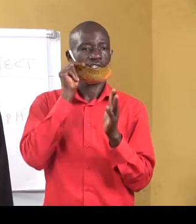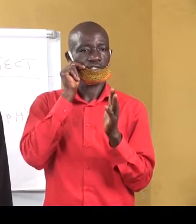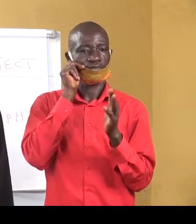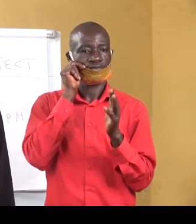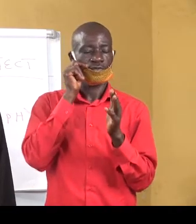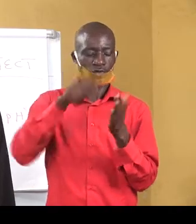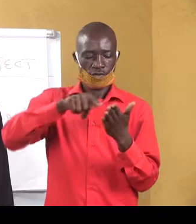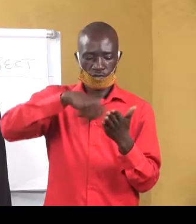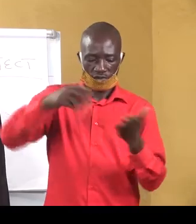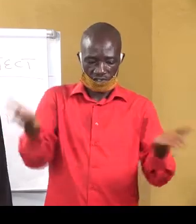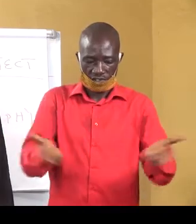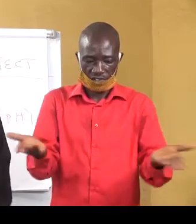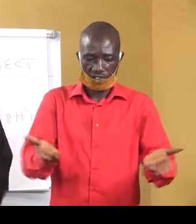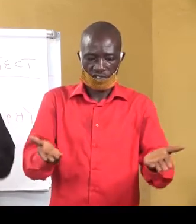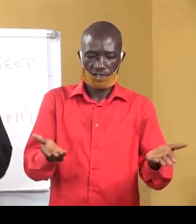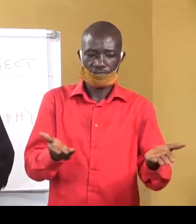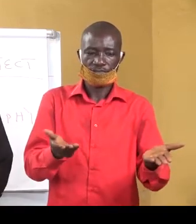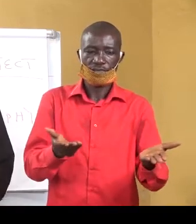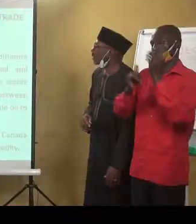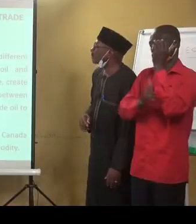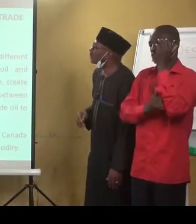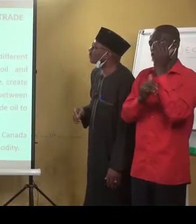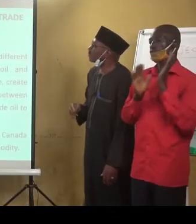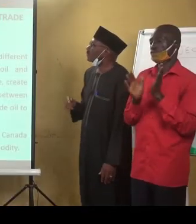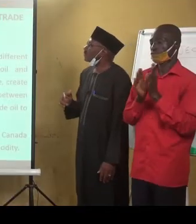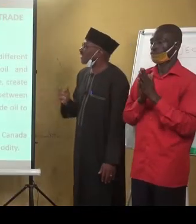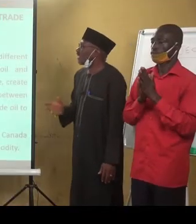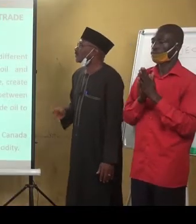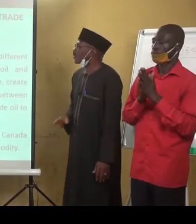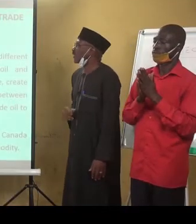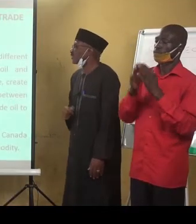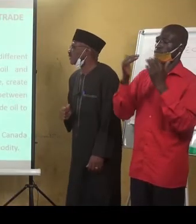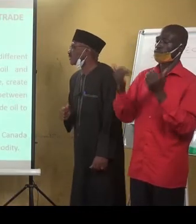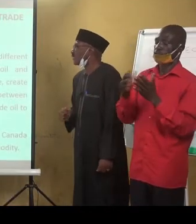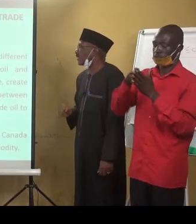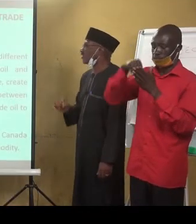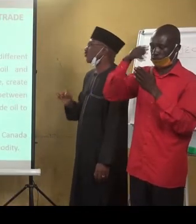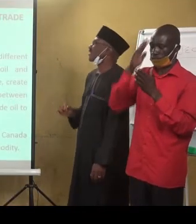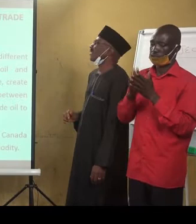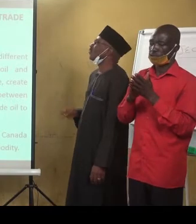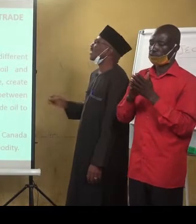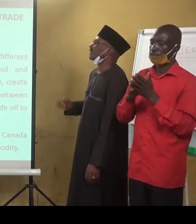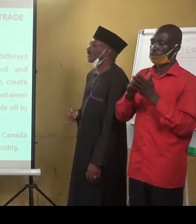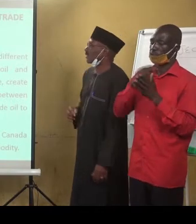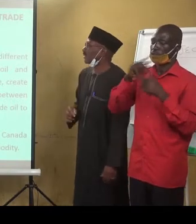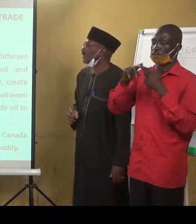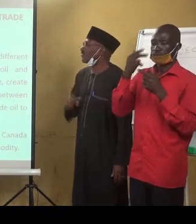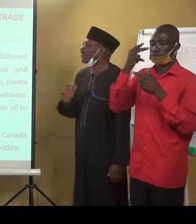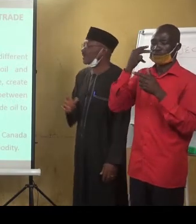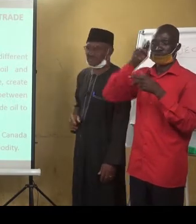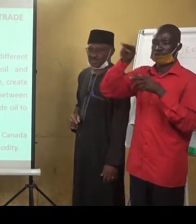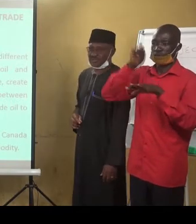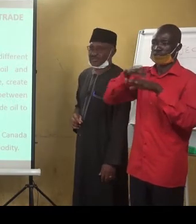is within your own country. Now, students, let's quickly look at